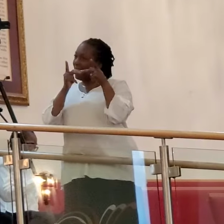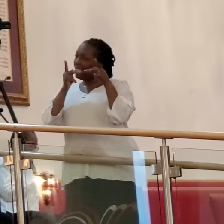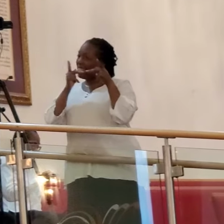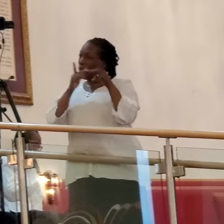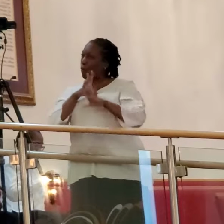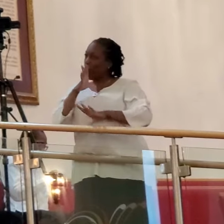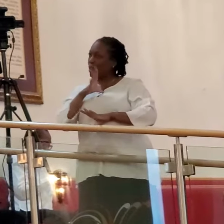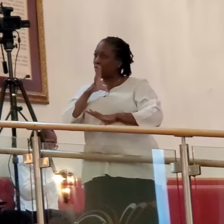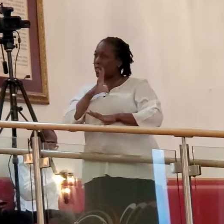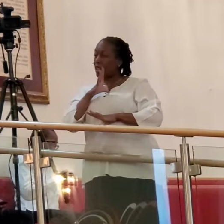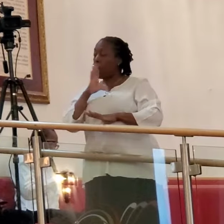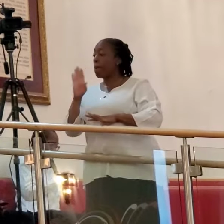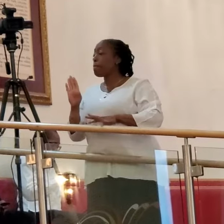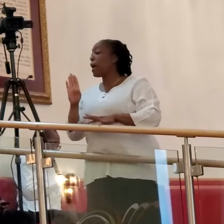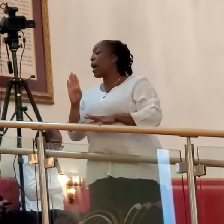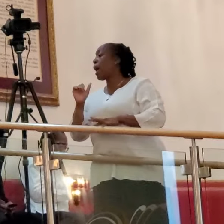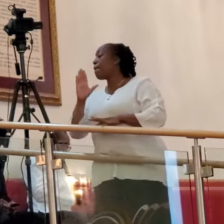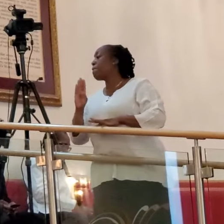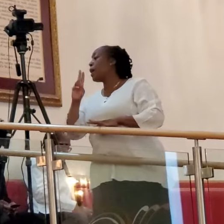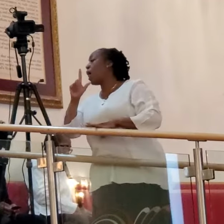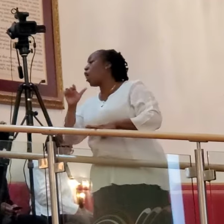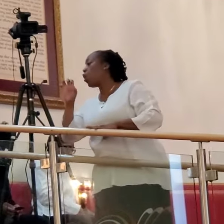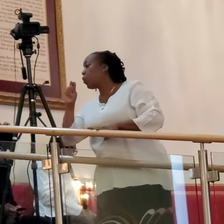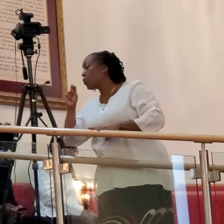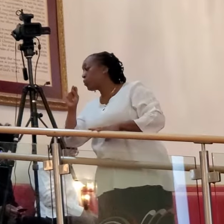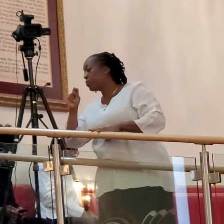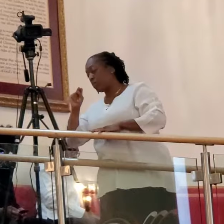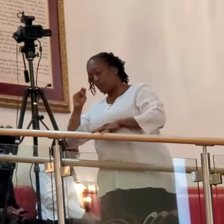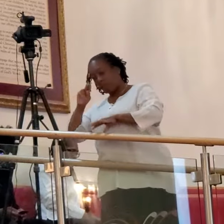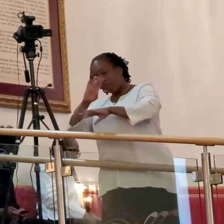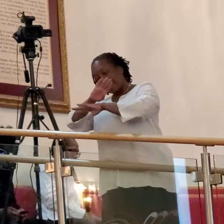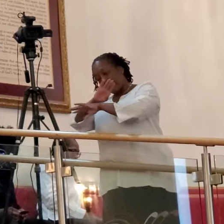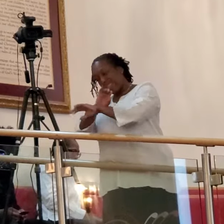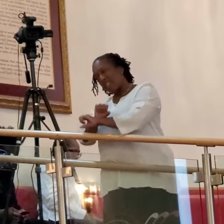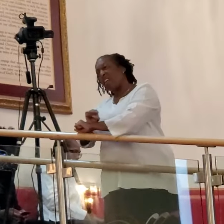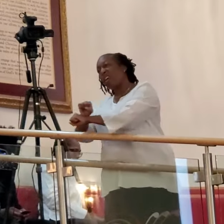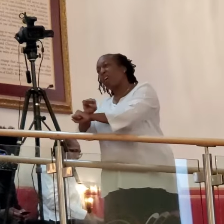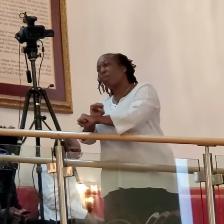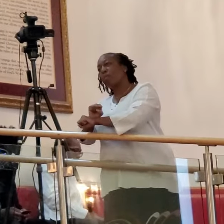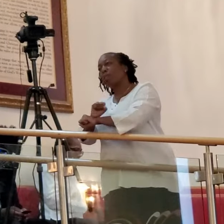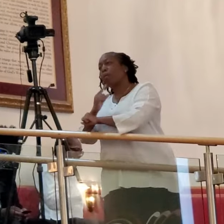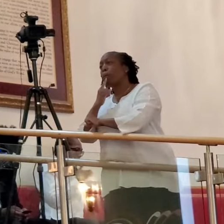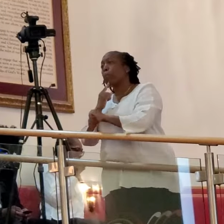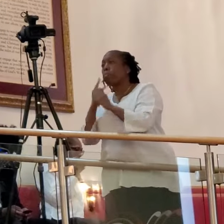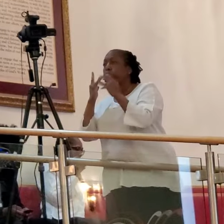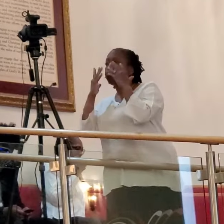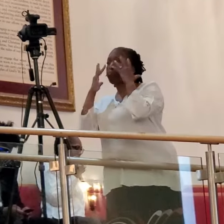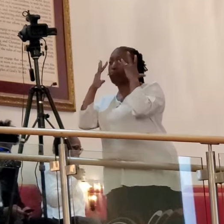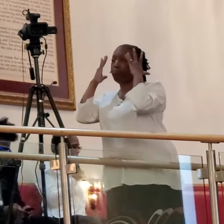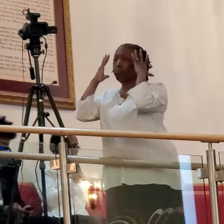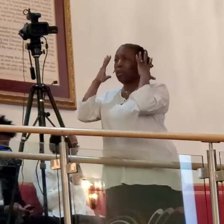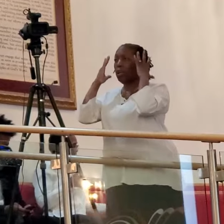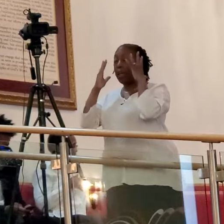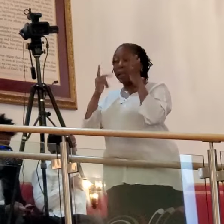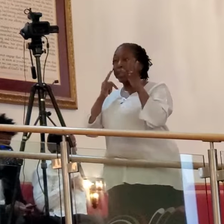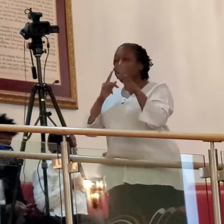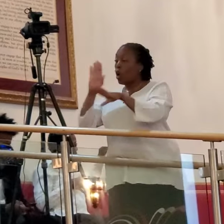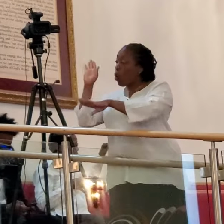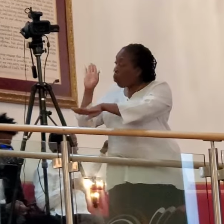to Babylonian enslavement. It was an embarrassment to him. He had warned his